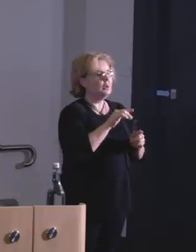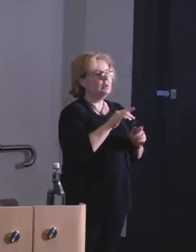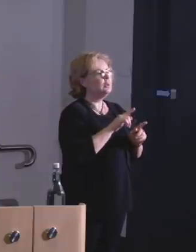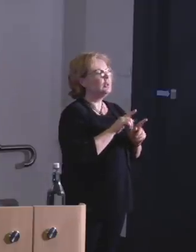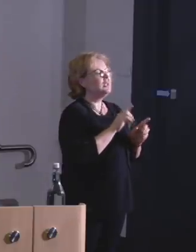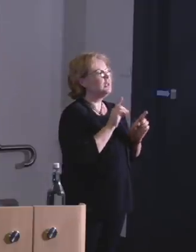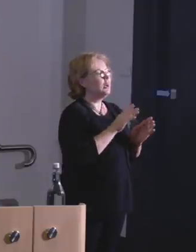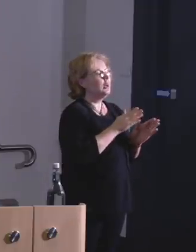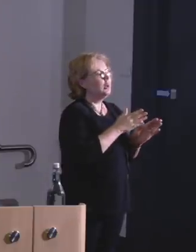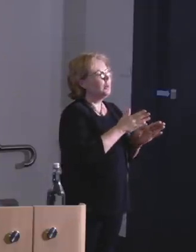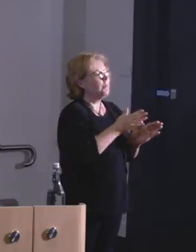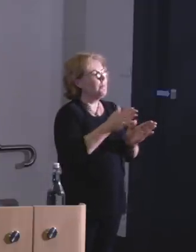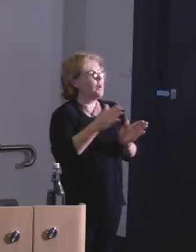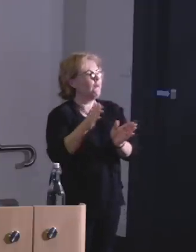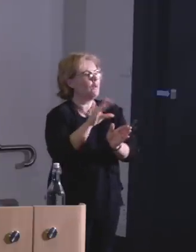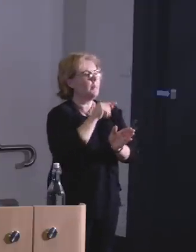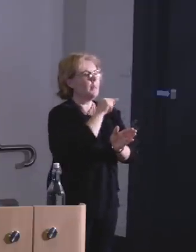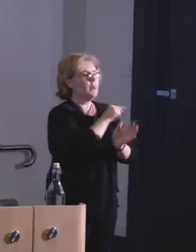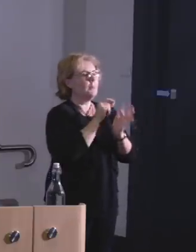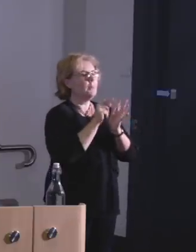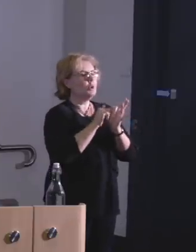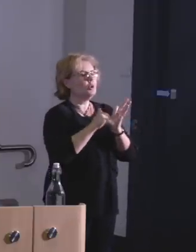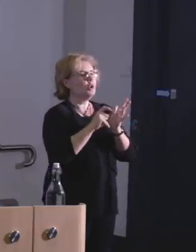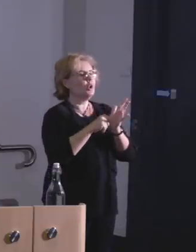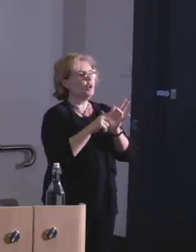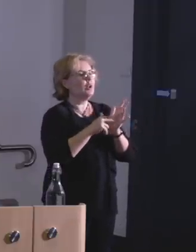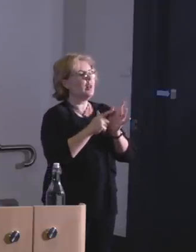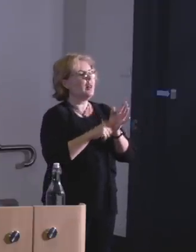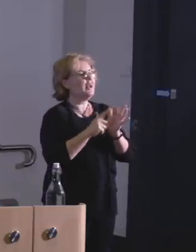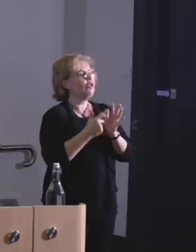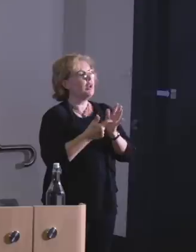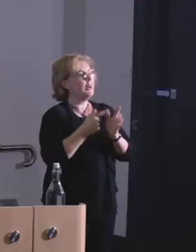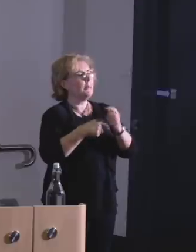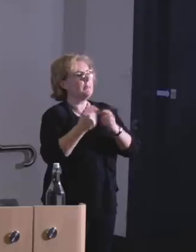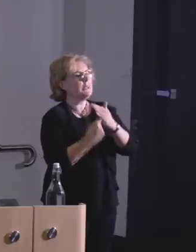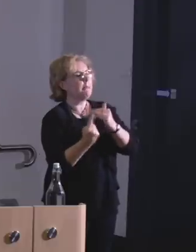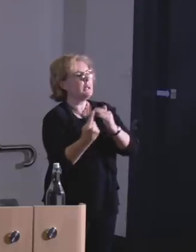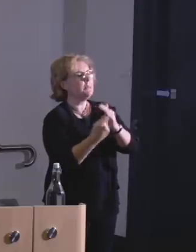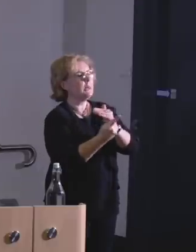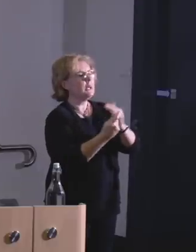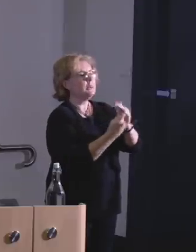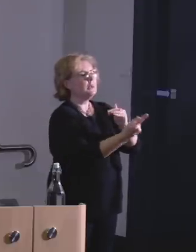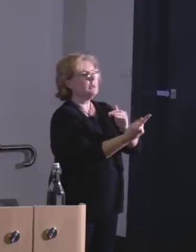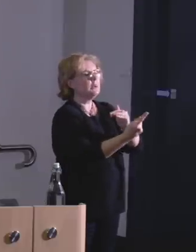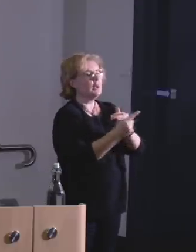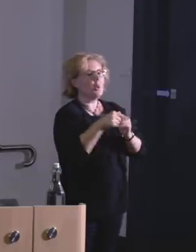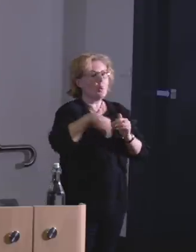era, gaining independence and so forth, we started in the Pacific to form our collective,